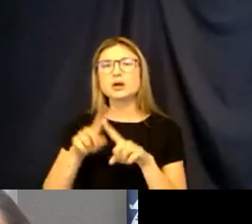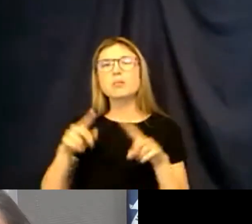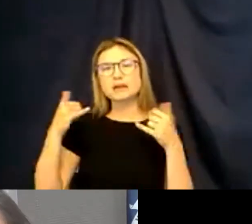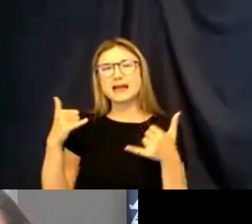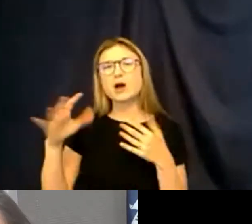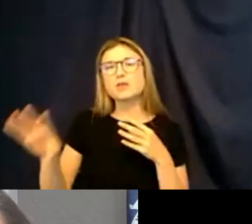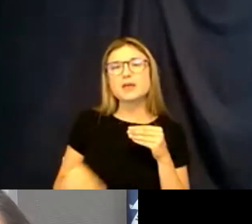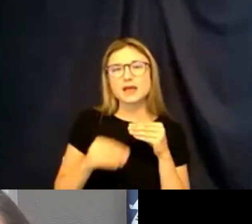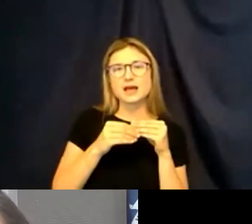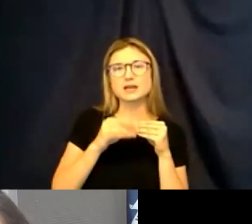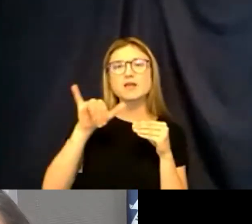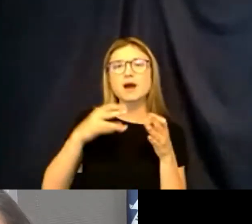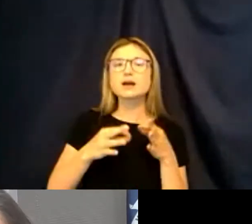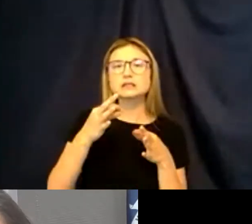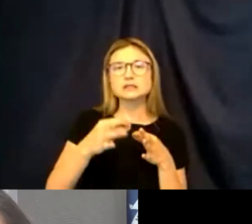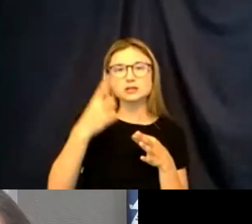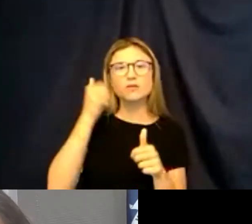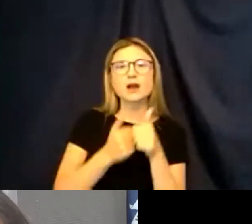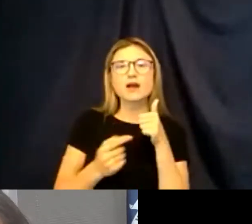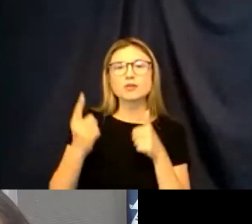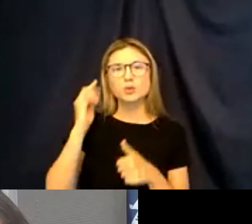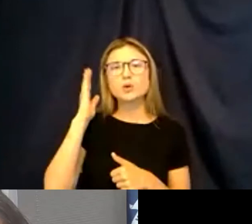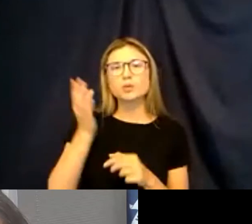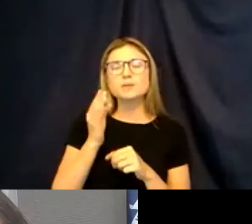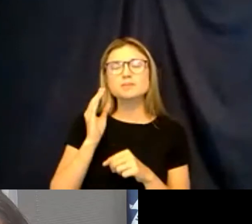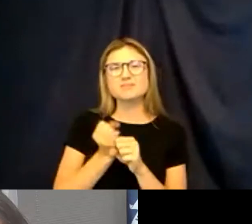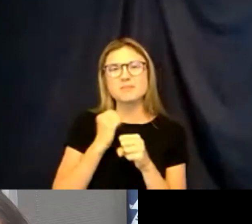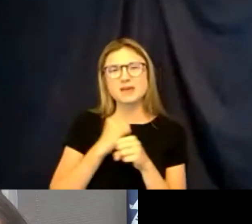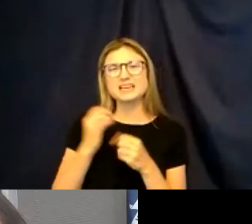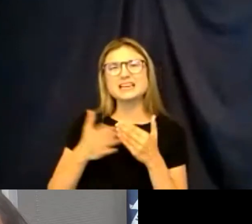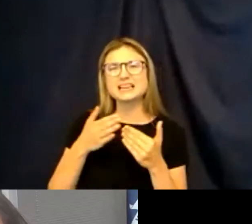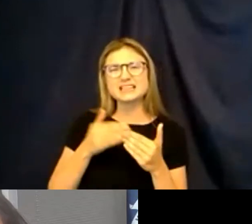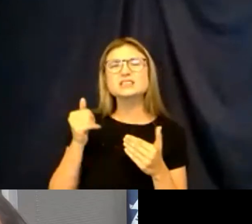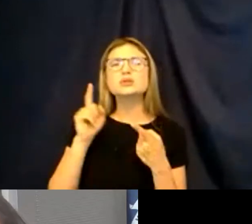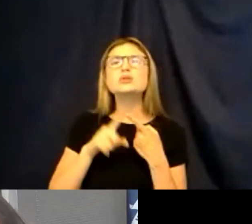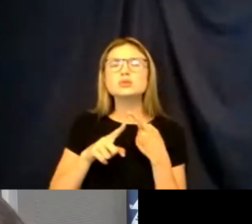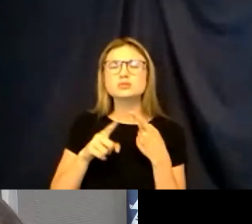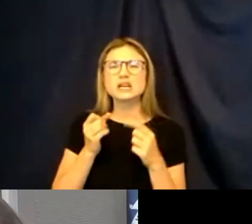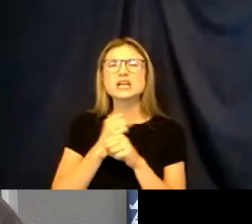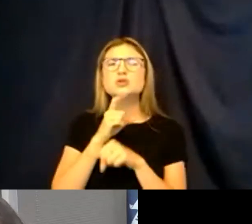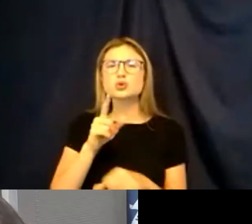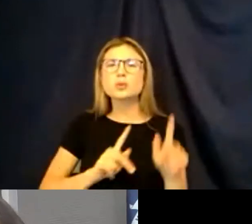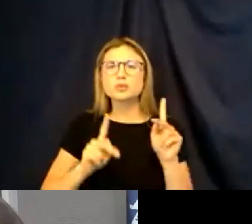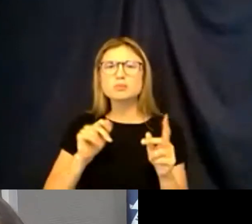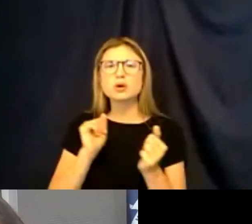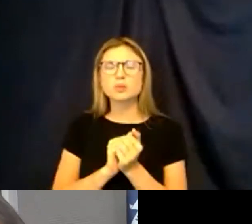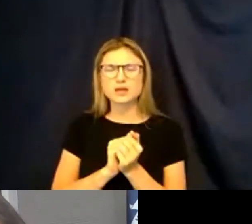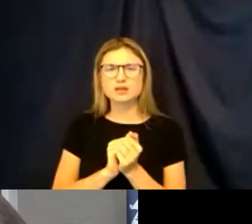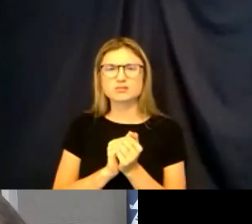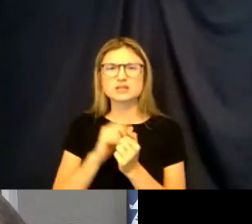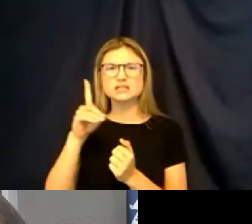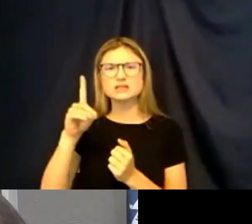just will make it easier to ensure that our people with disabilities, you know, automatically have that extended time they may